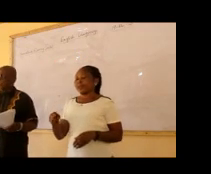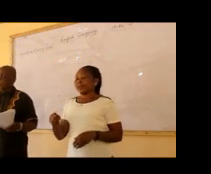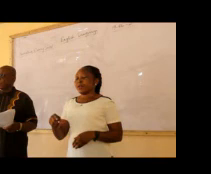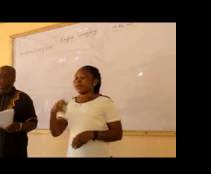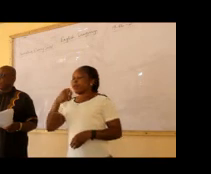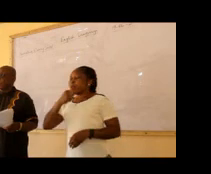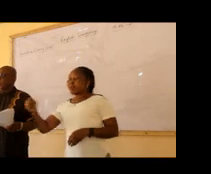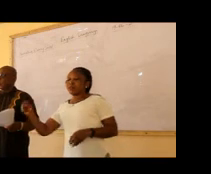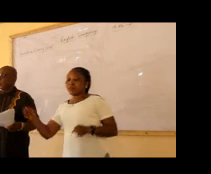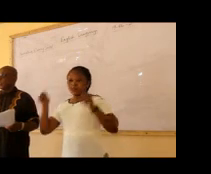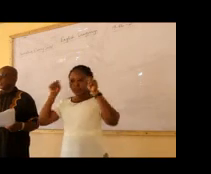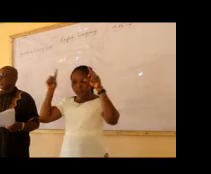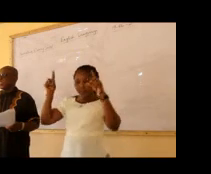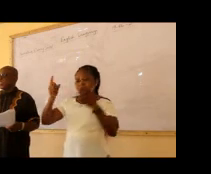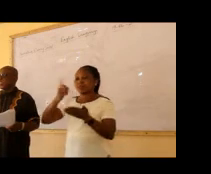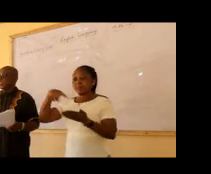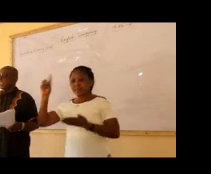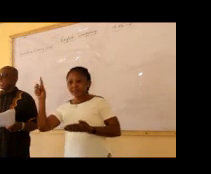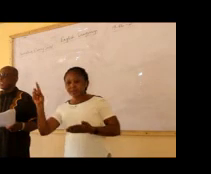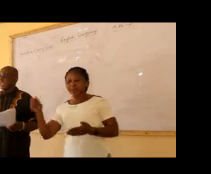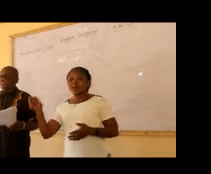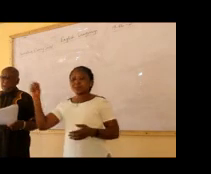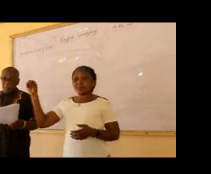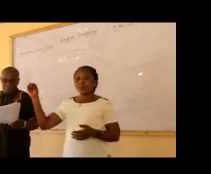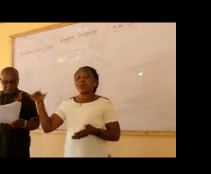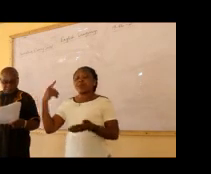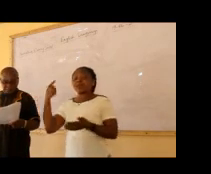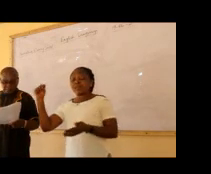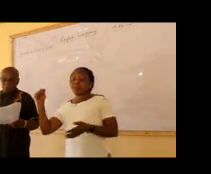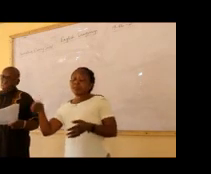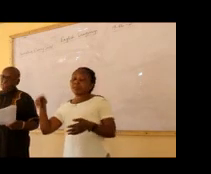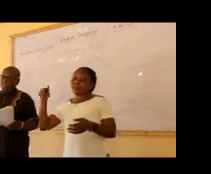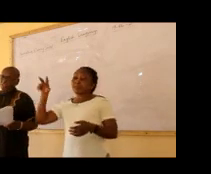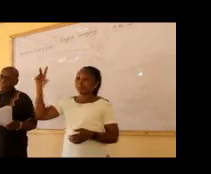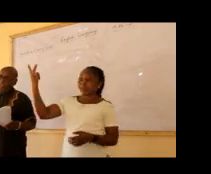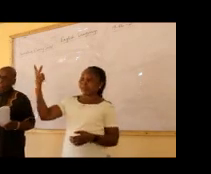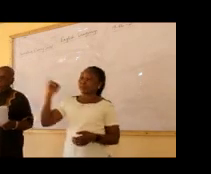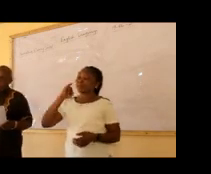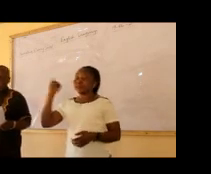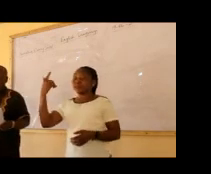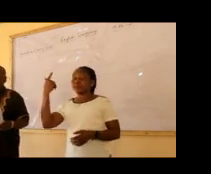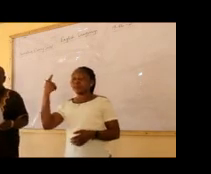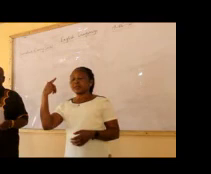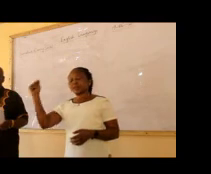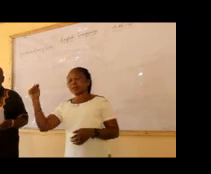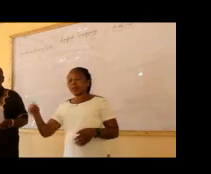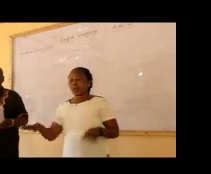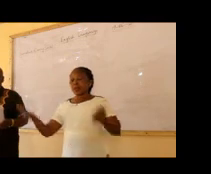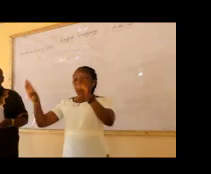you. So the third part is the conclusion.